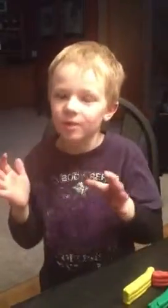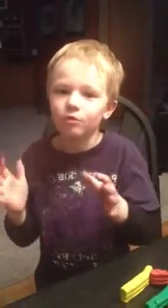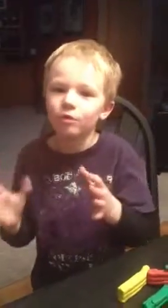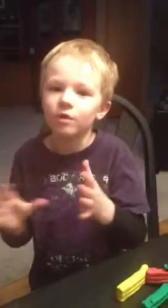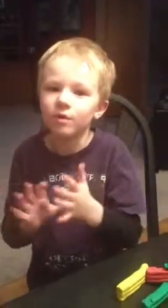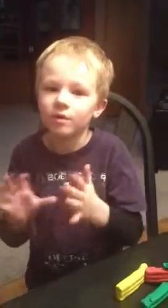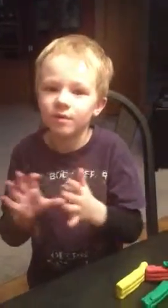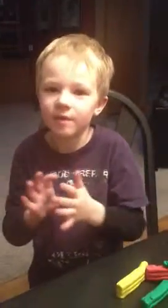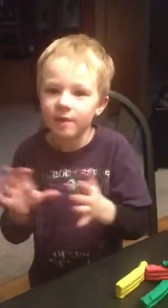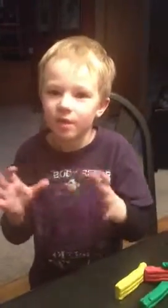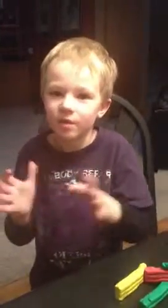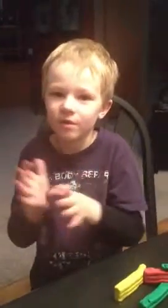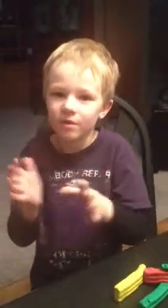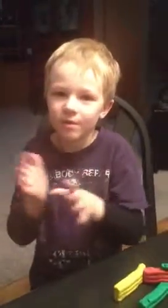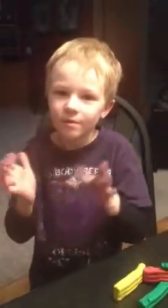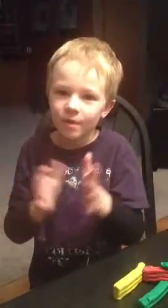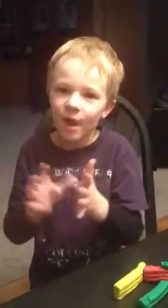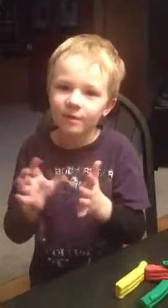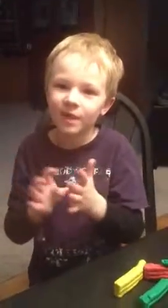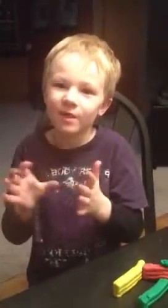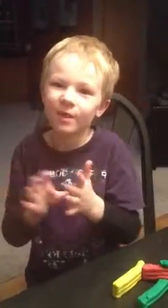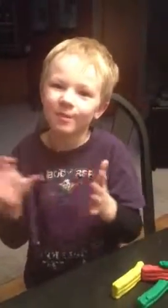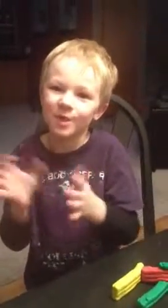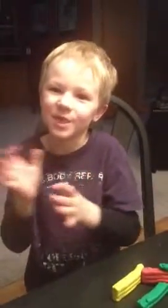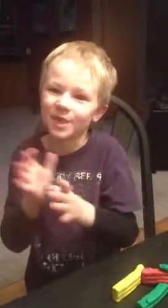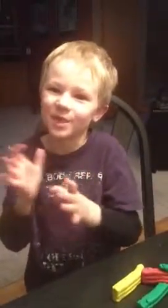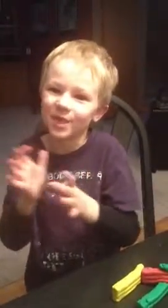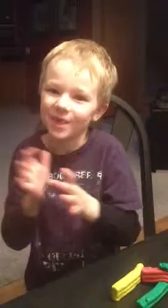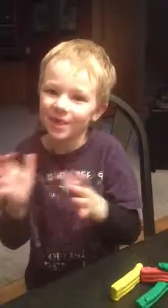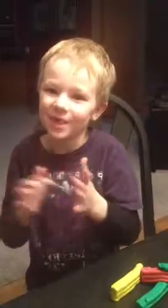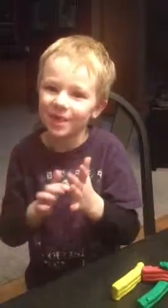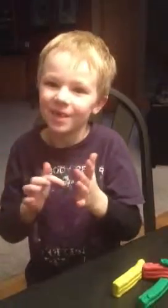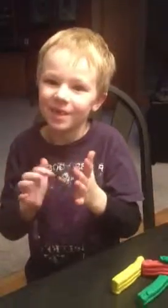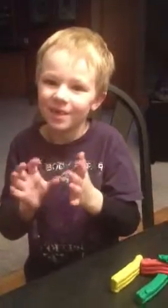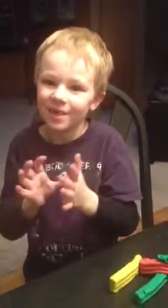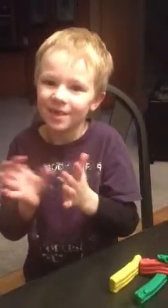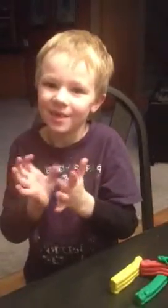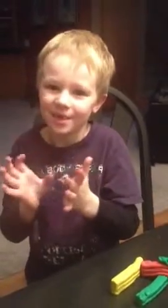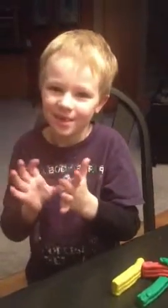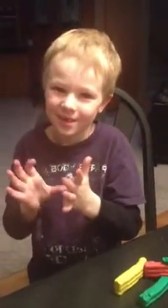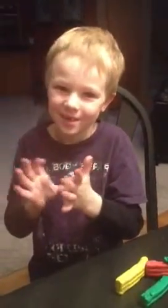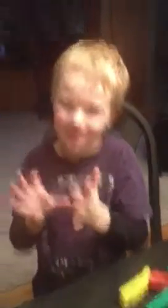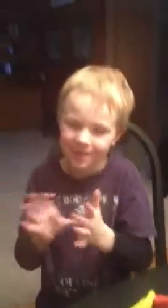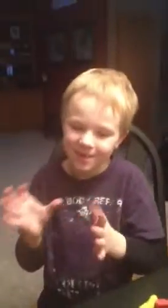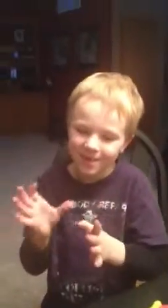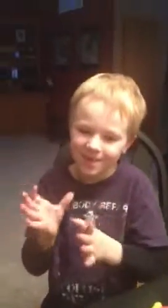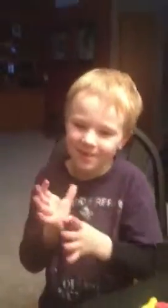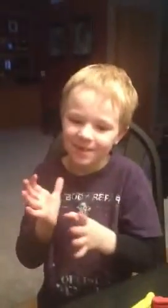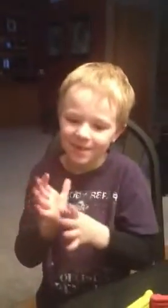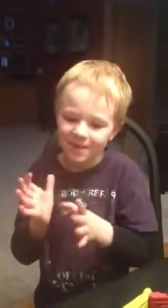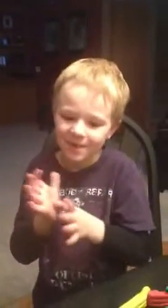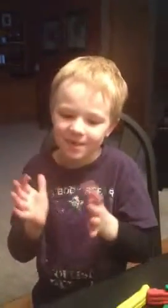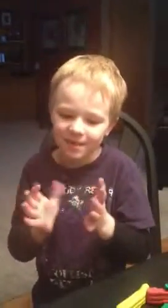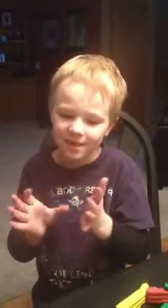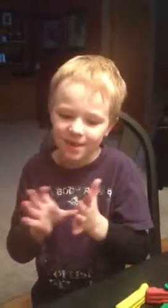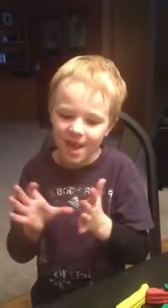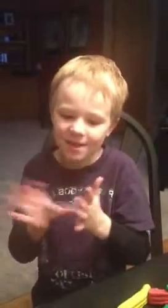school. Where? Daycare. I Really? have a sign language teacher Oh, okay. at